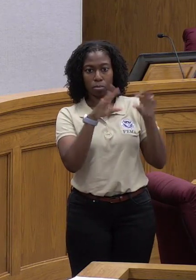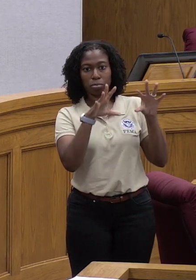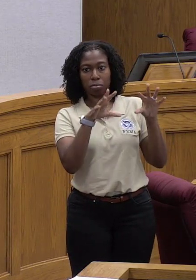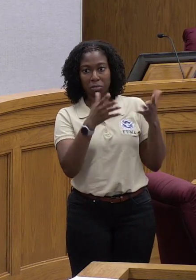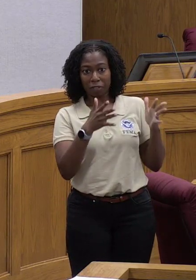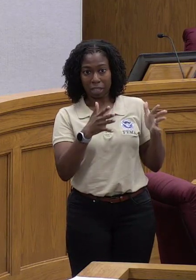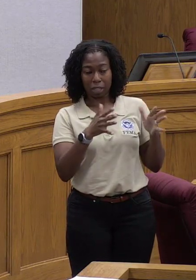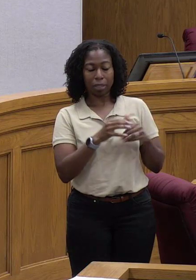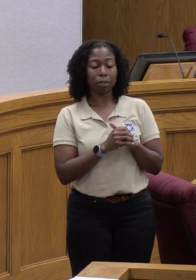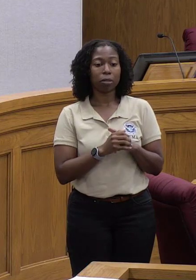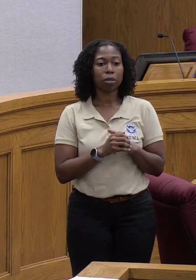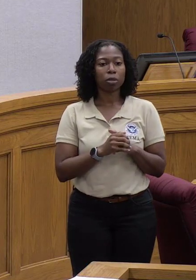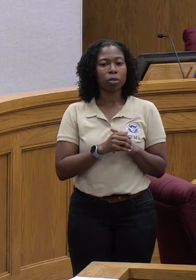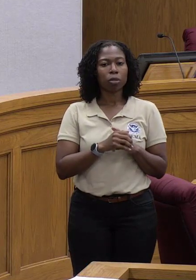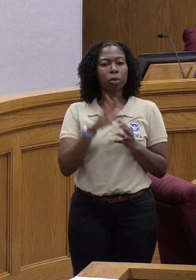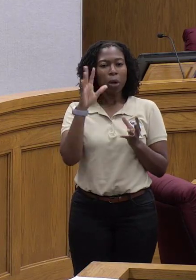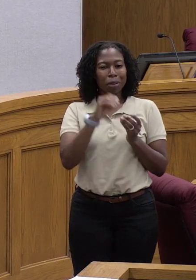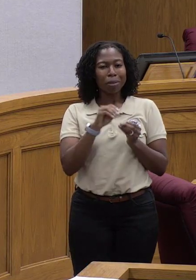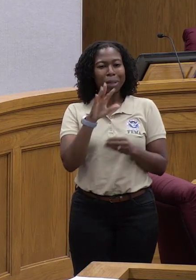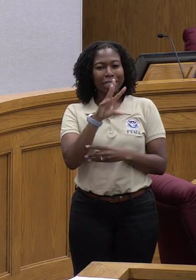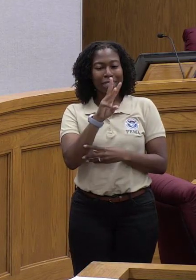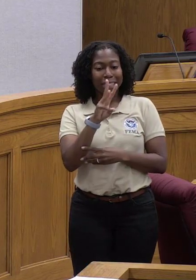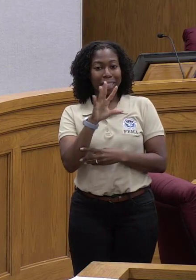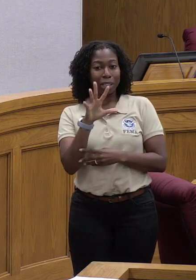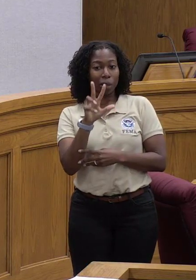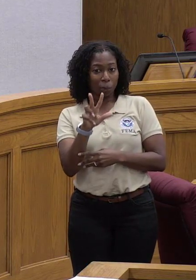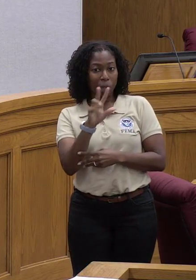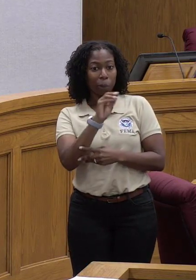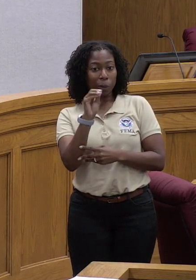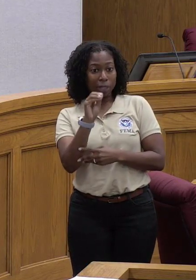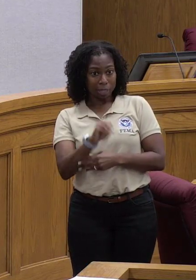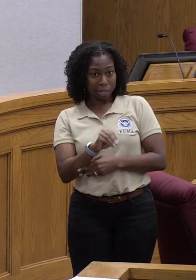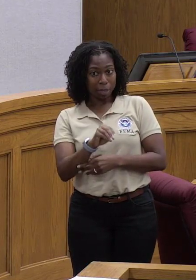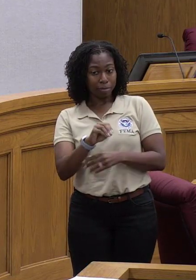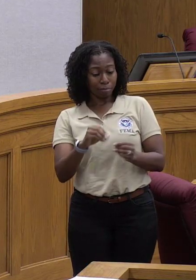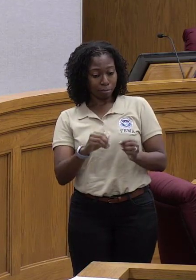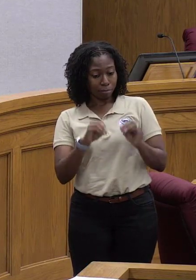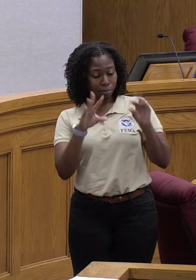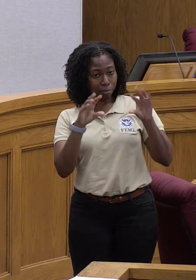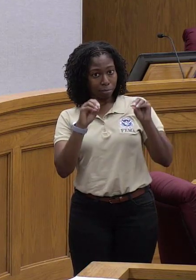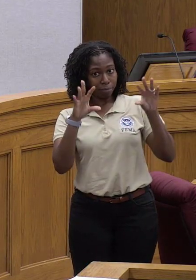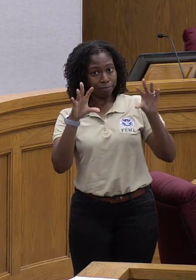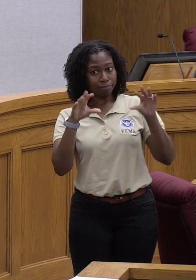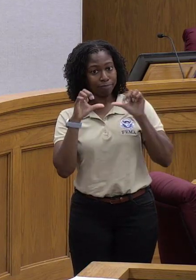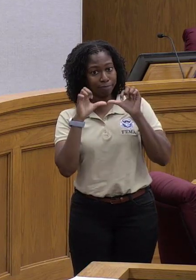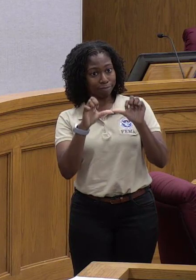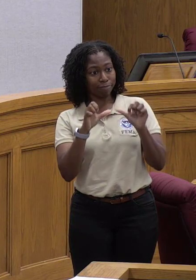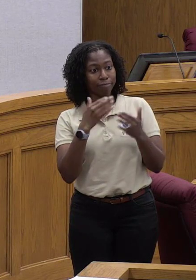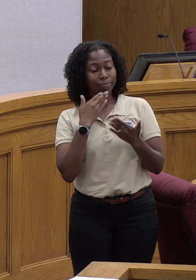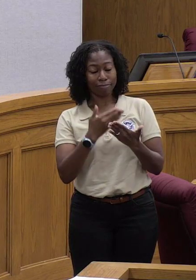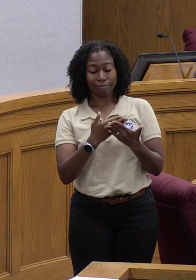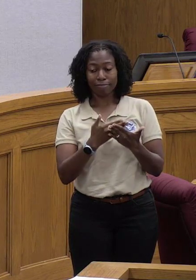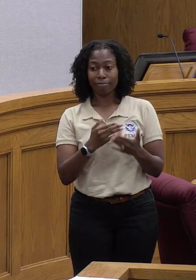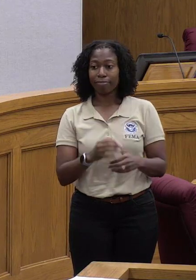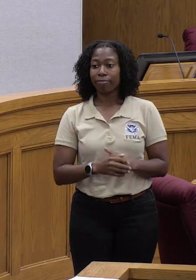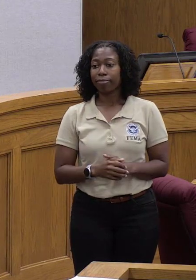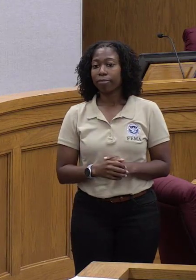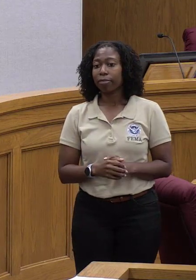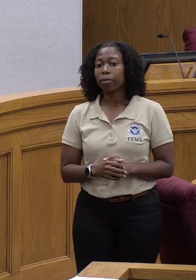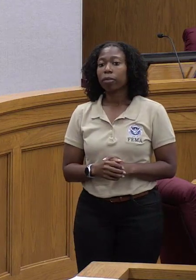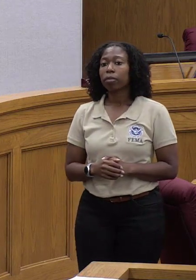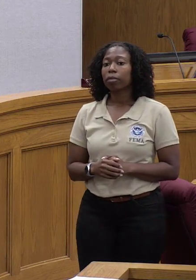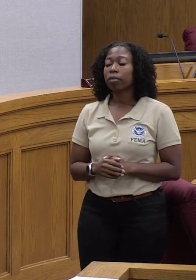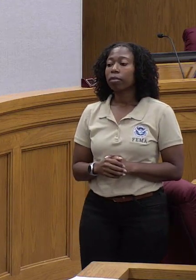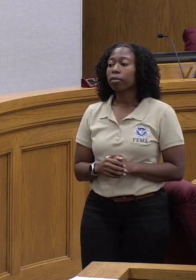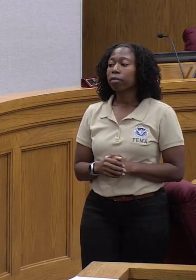that's about 63%. So they've made a lot of progress, too, in the last couple of days, and I know that continues. Next, we do